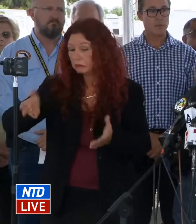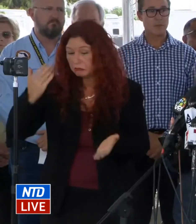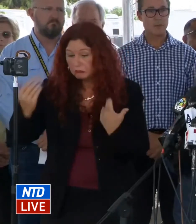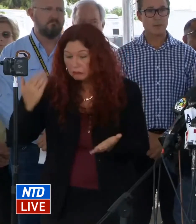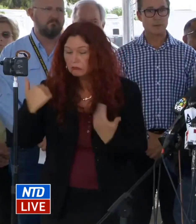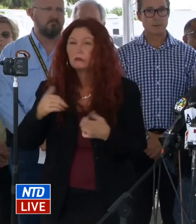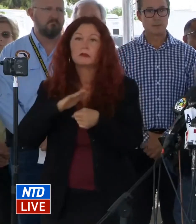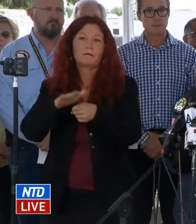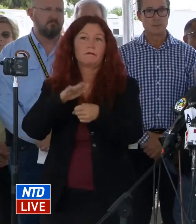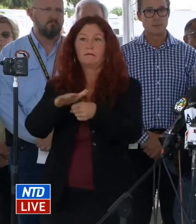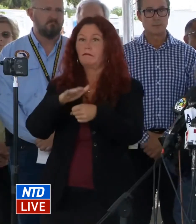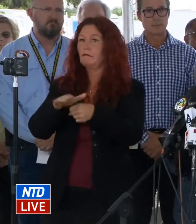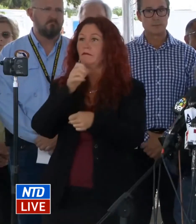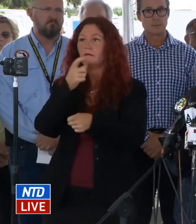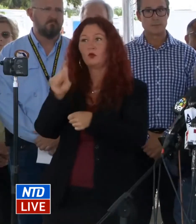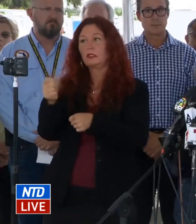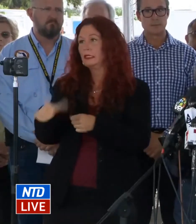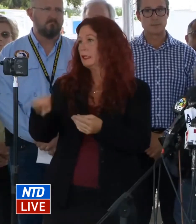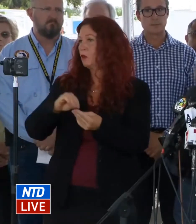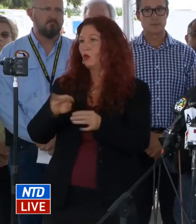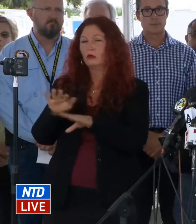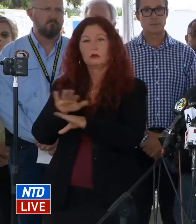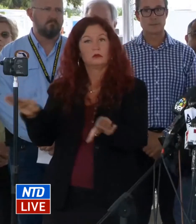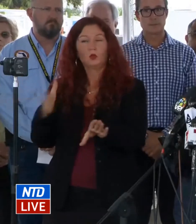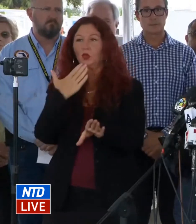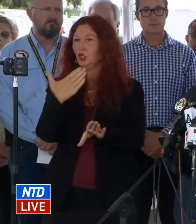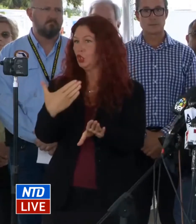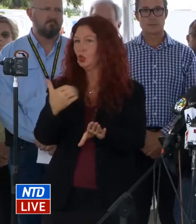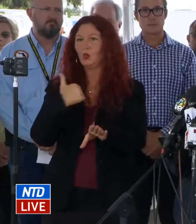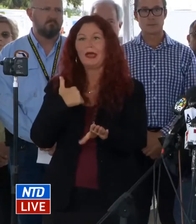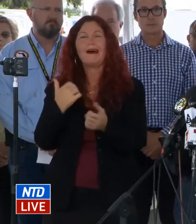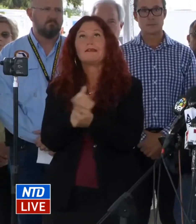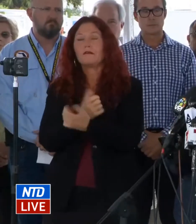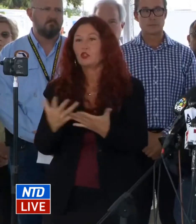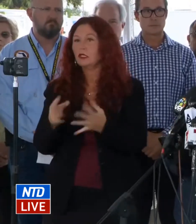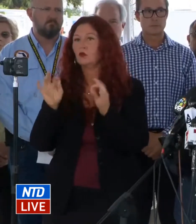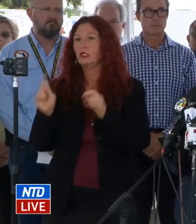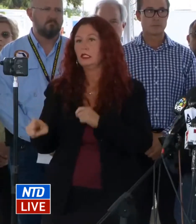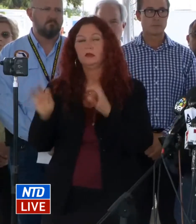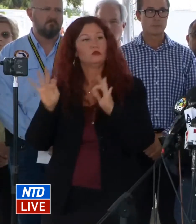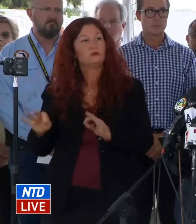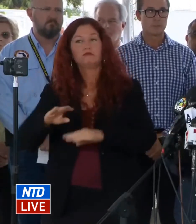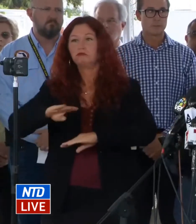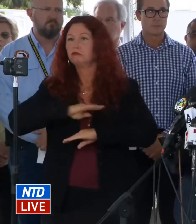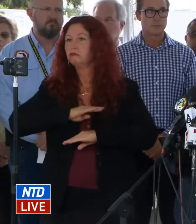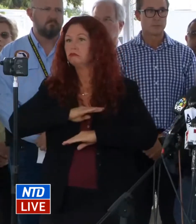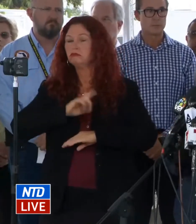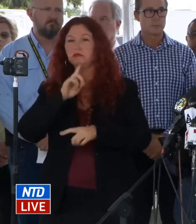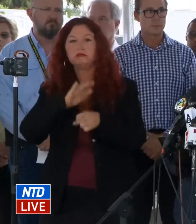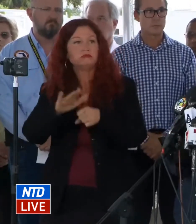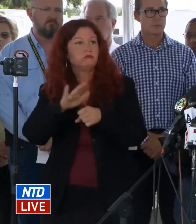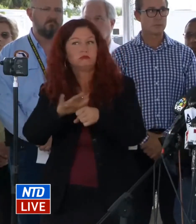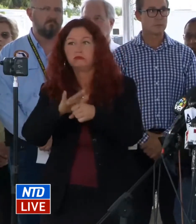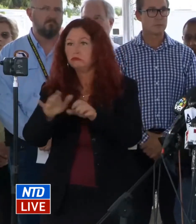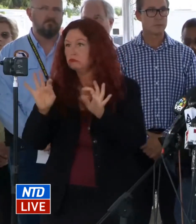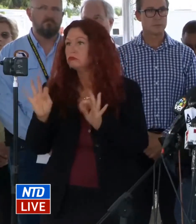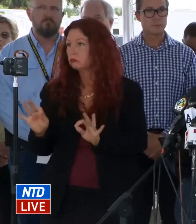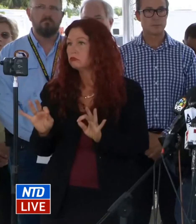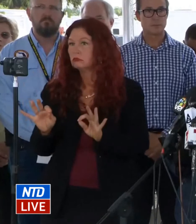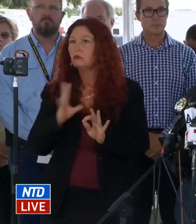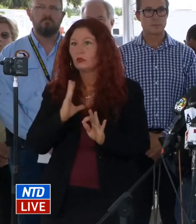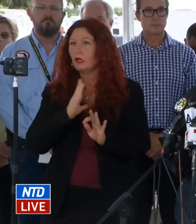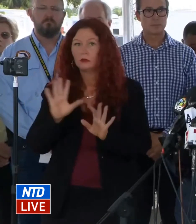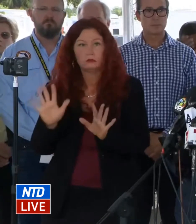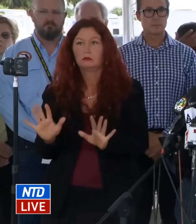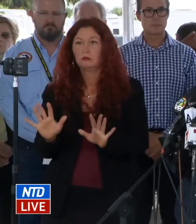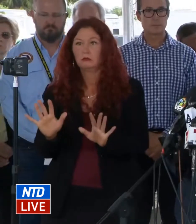do not need additional resources. We have the best and we have sufficient, what we need to get this